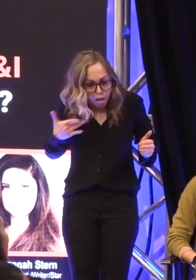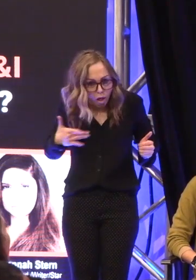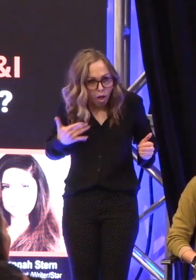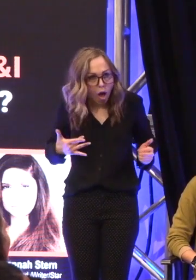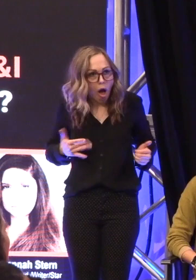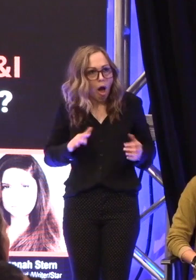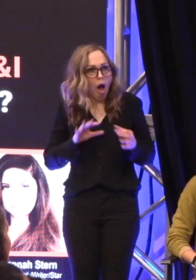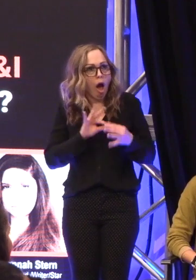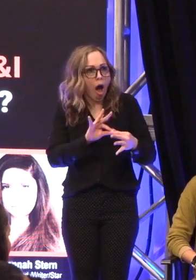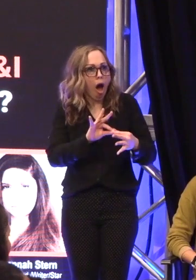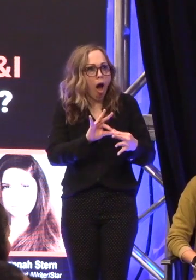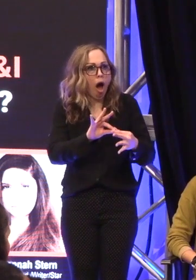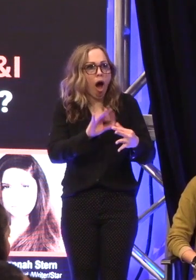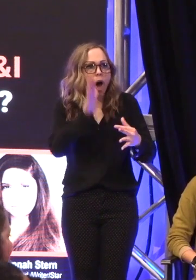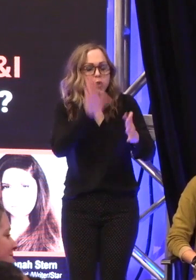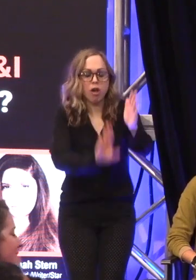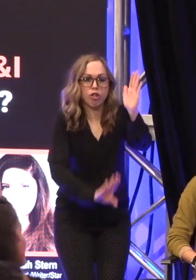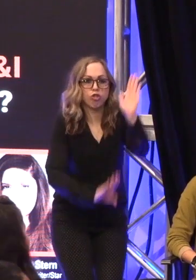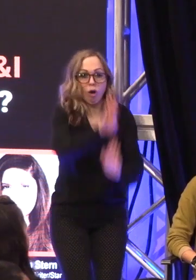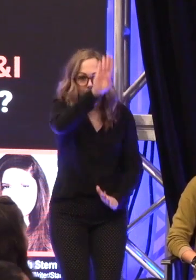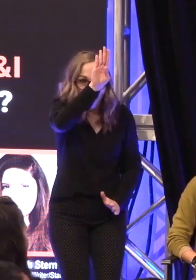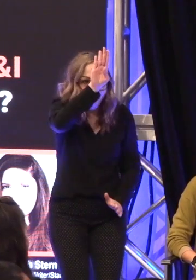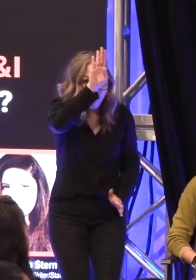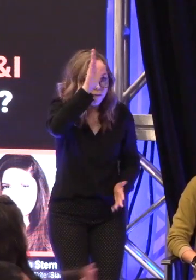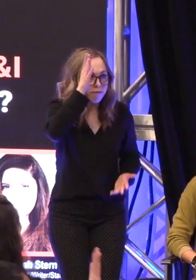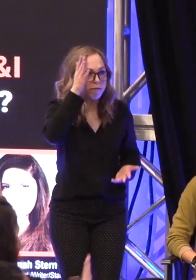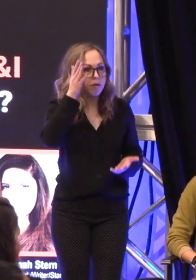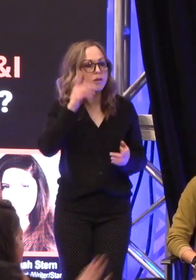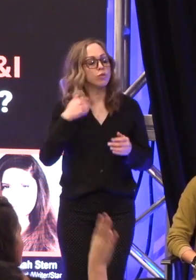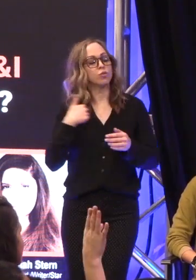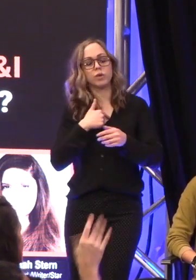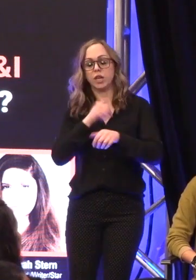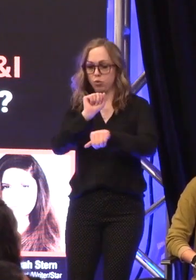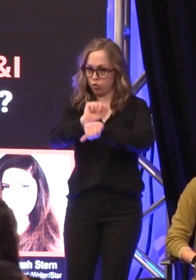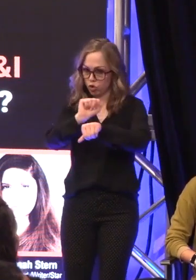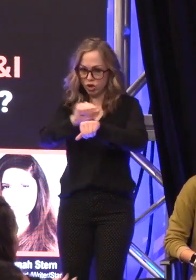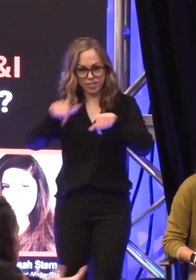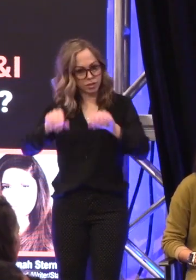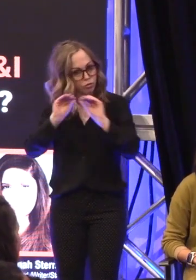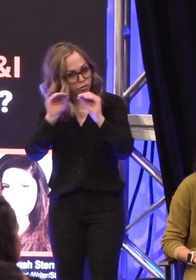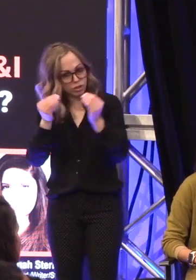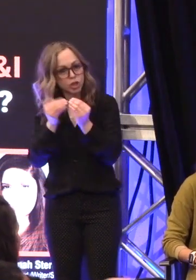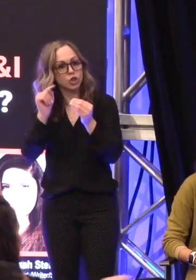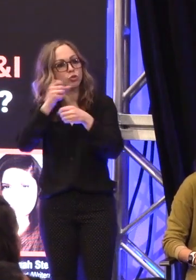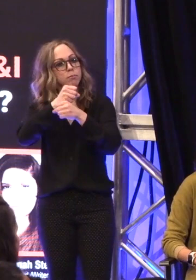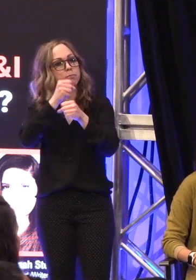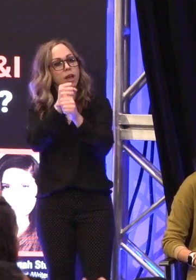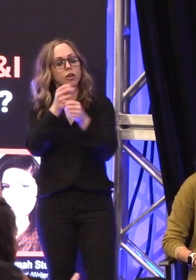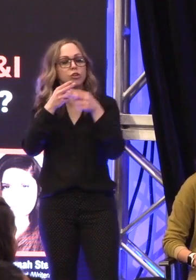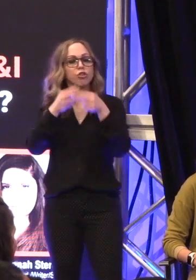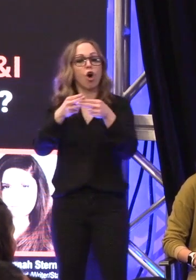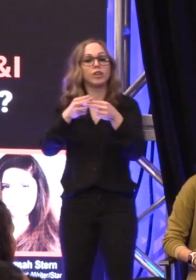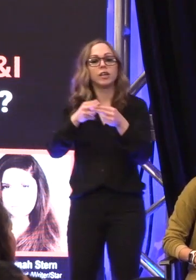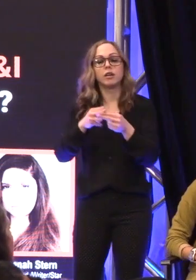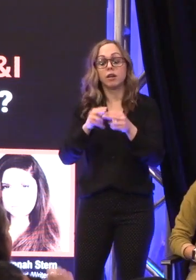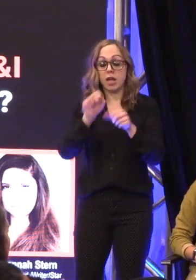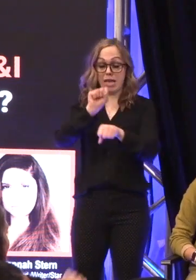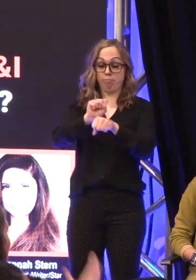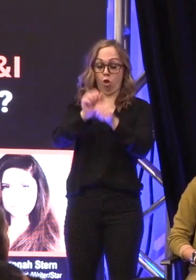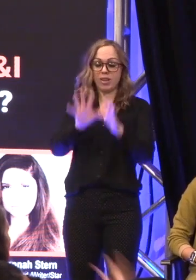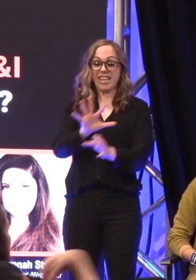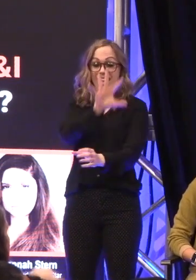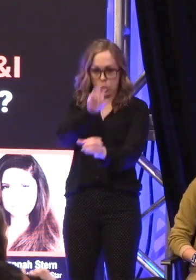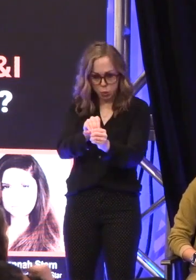that you can thrive. And so we've been working across the organization to create what we call our employee inclusion